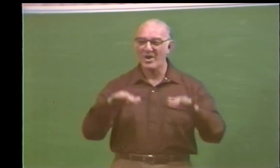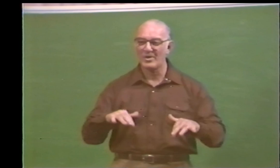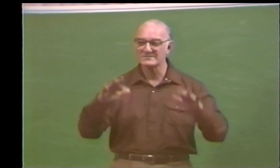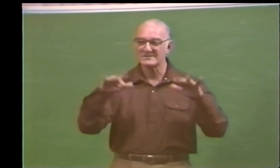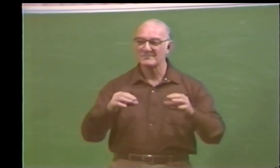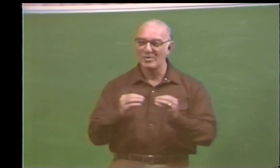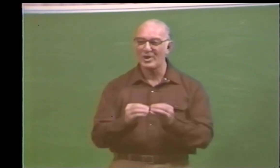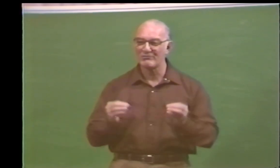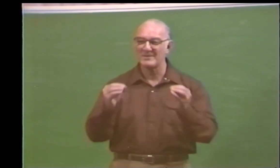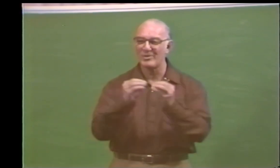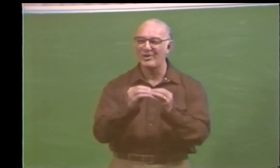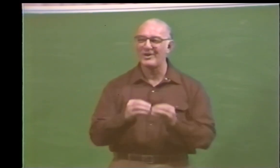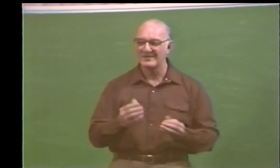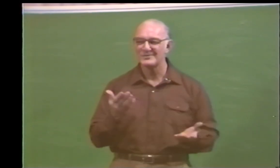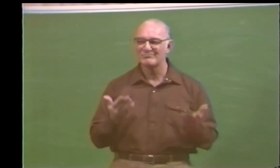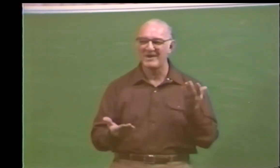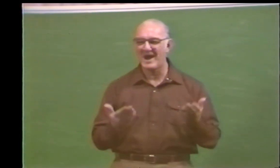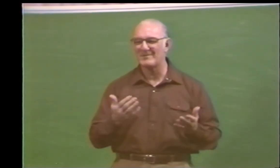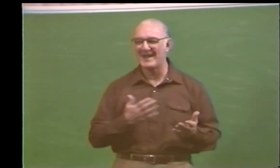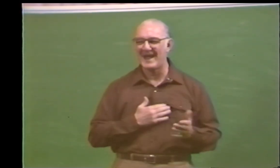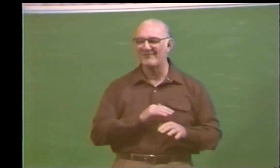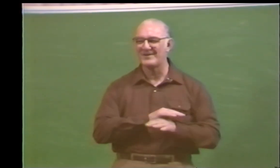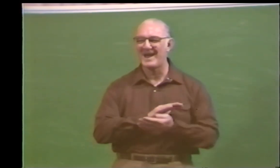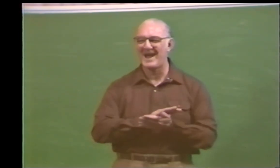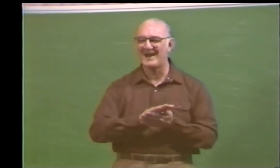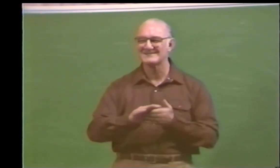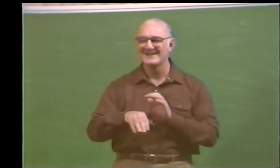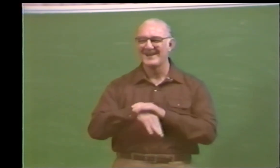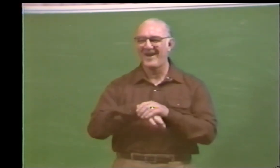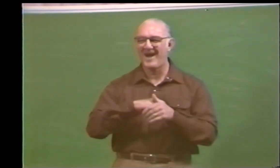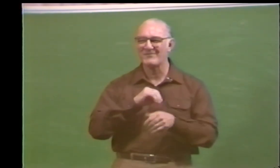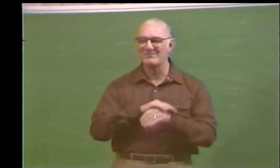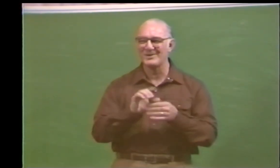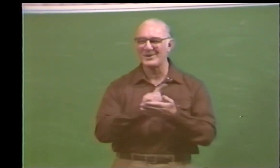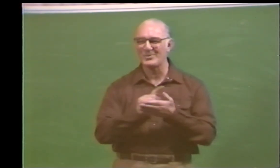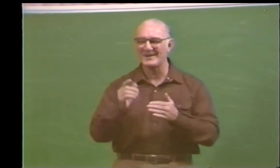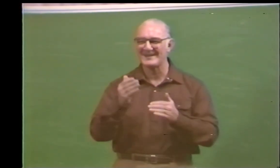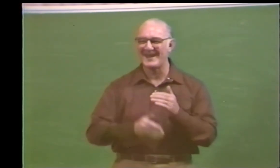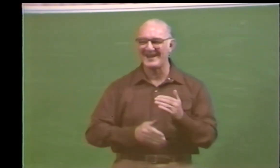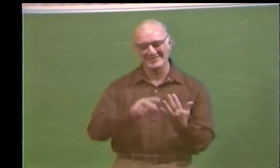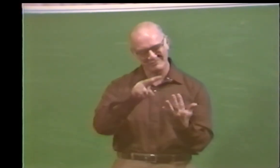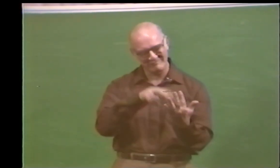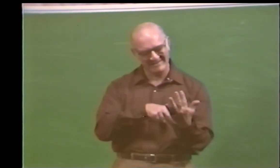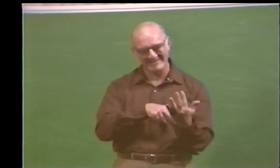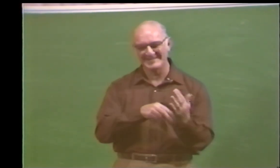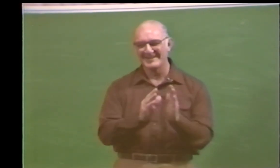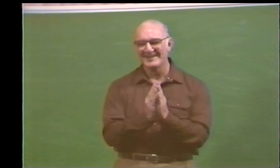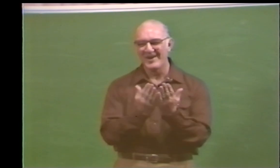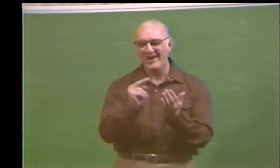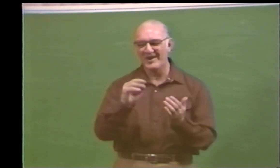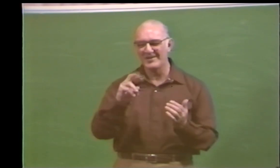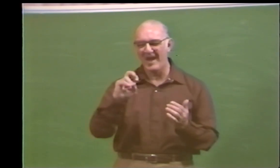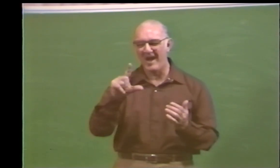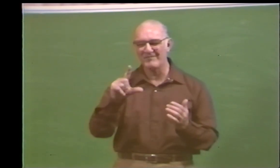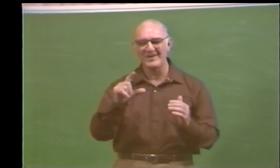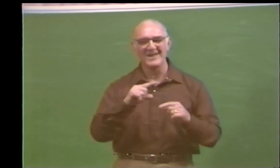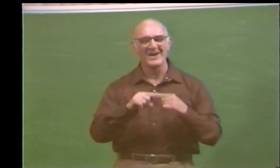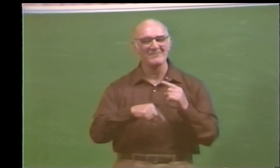snows more and more, you probably have a nice, comfortable weekend reading a novel